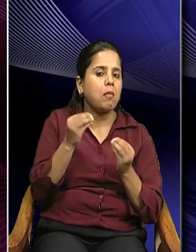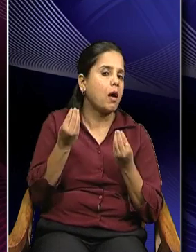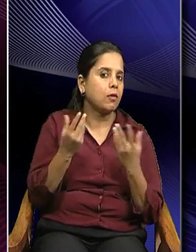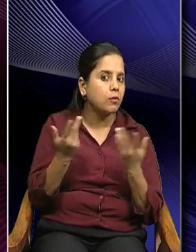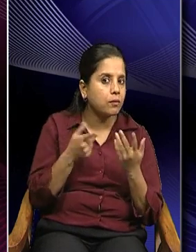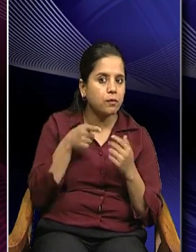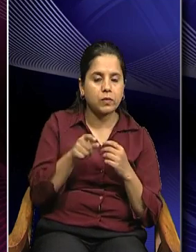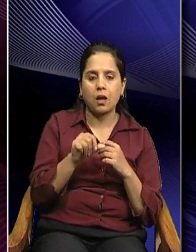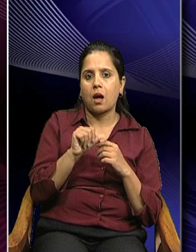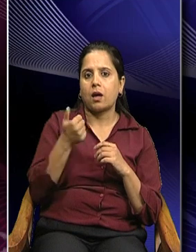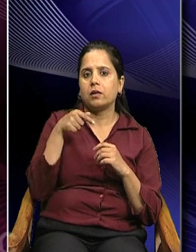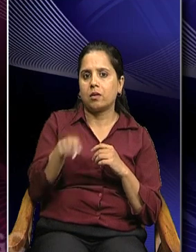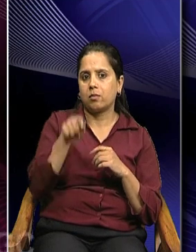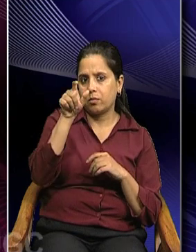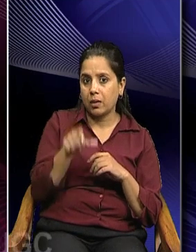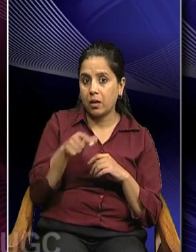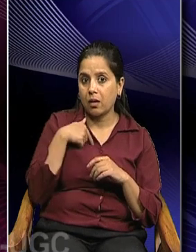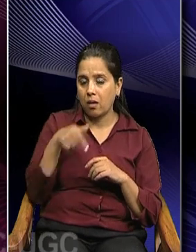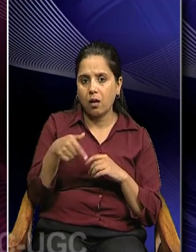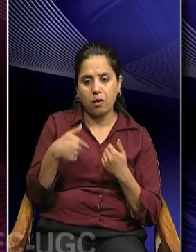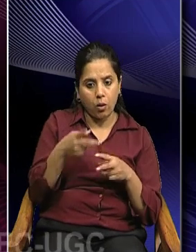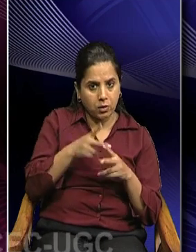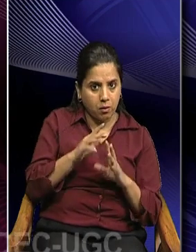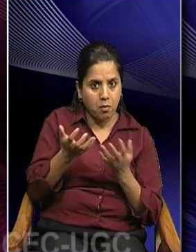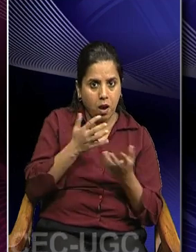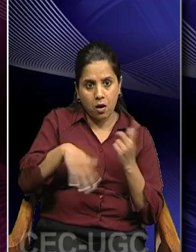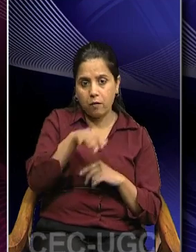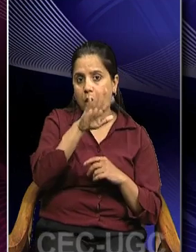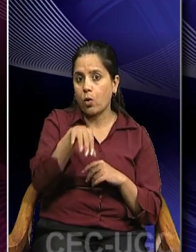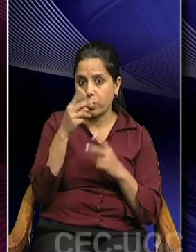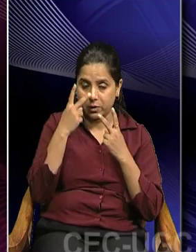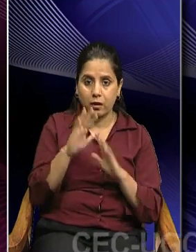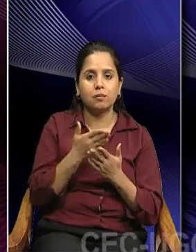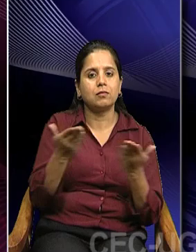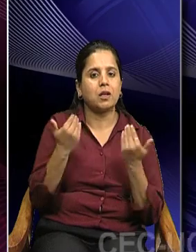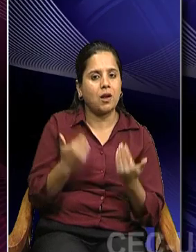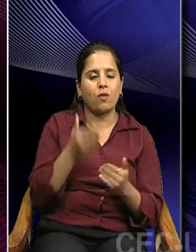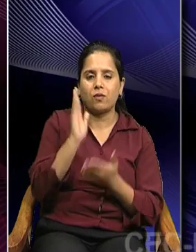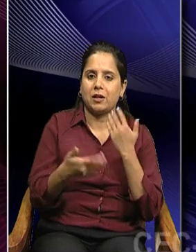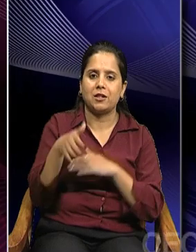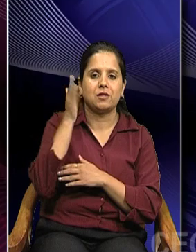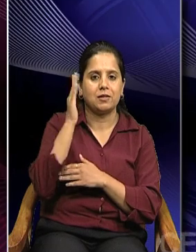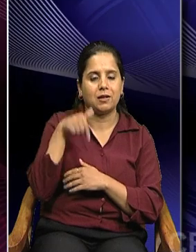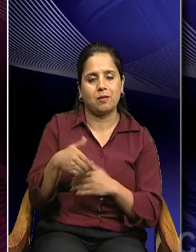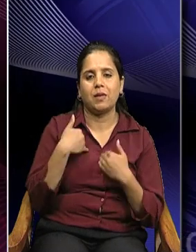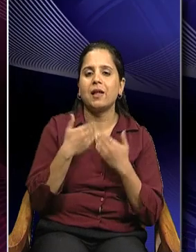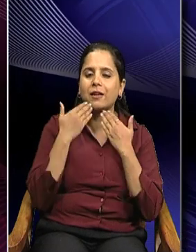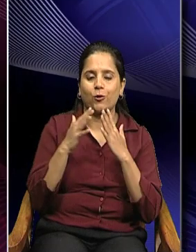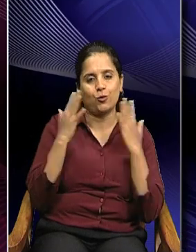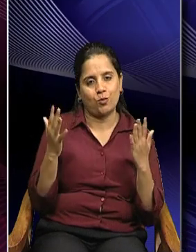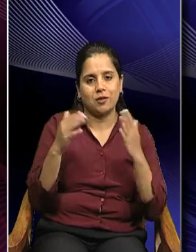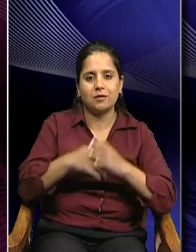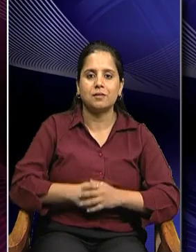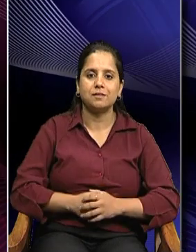this another citizenship which we are witnessing in marketing 5.0. With this, I am ending today's lecture of mine. Thank you so much.